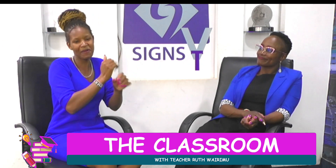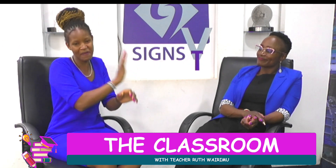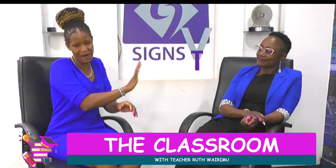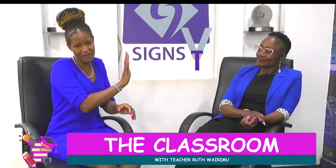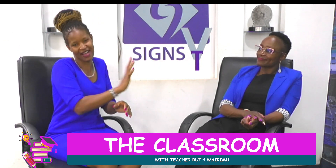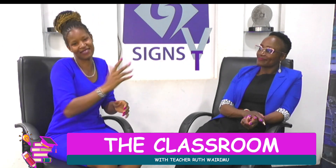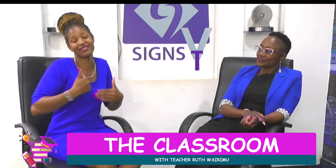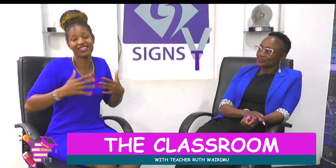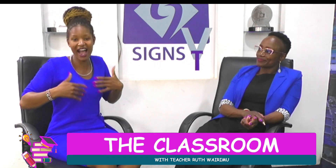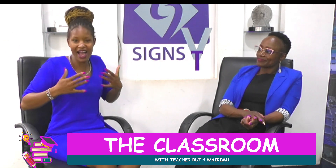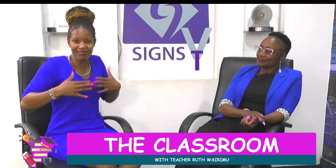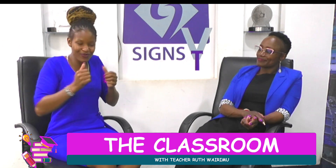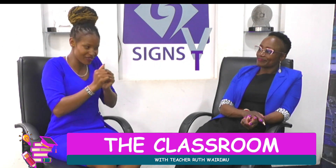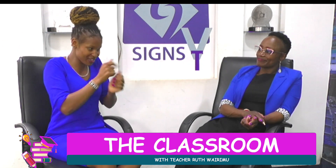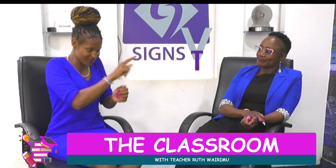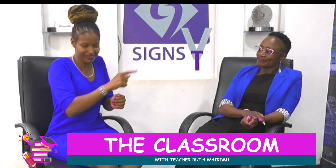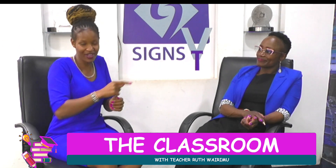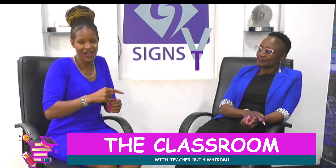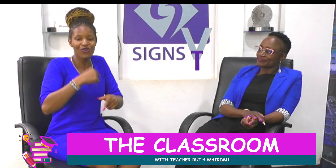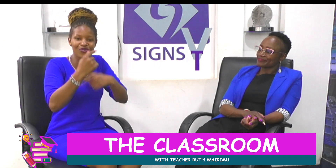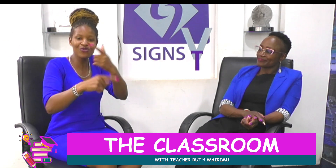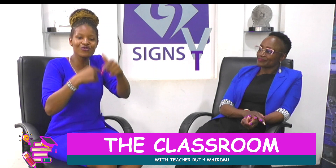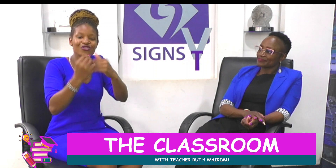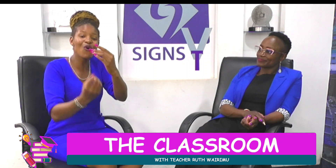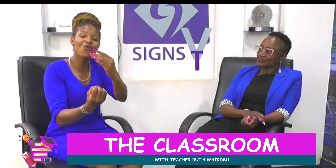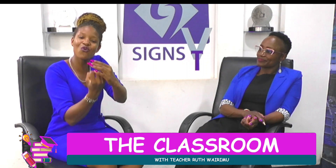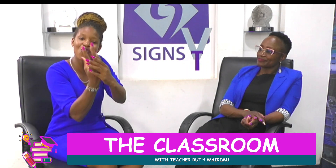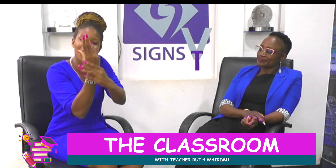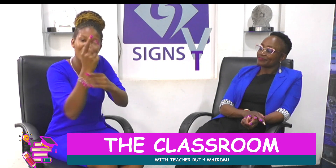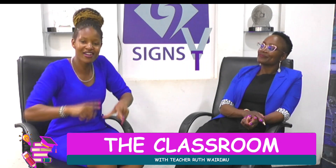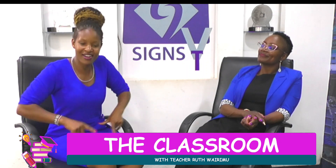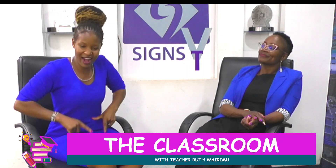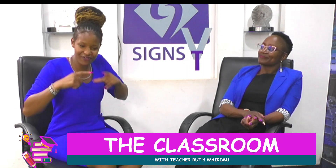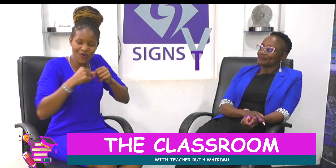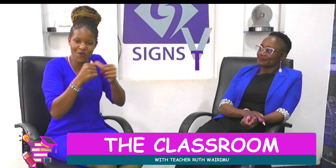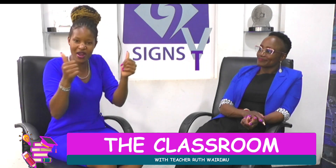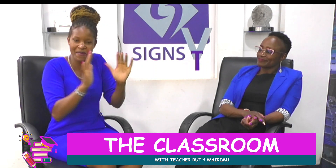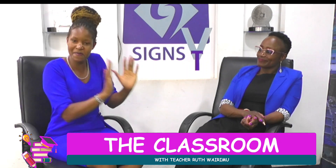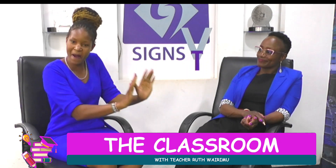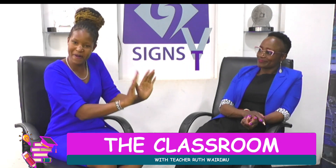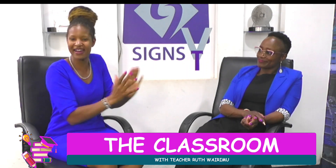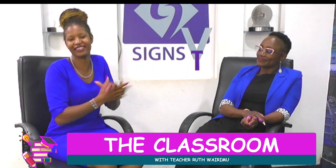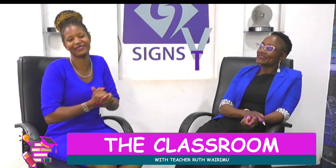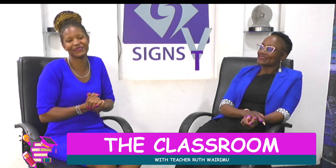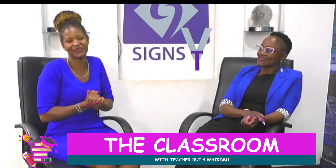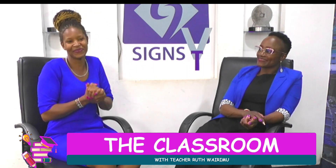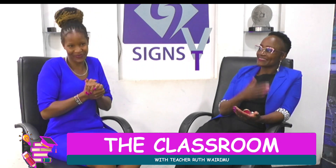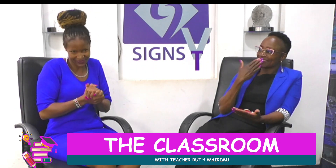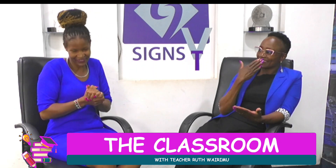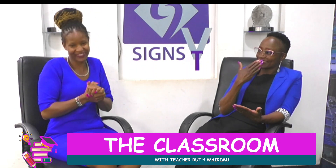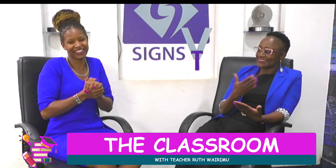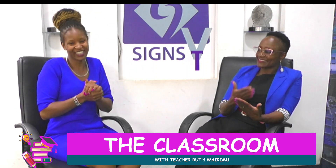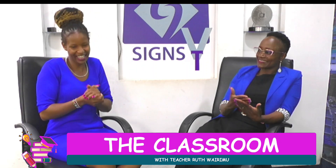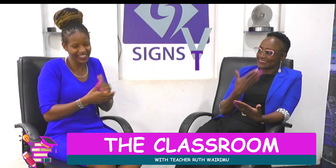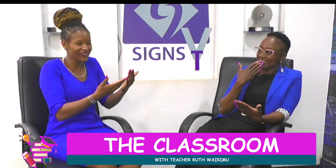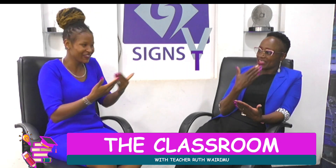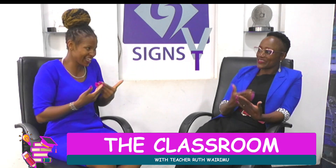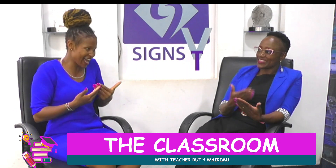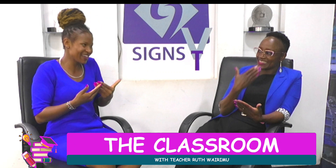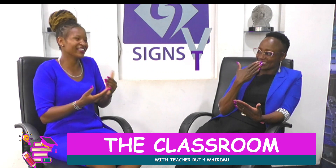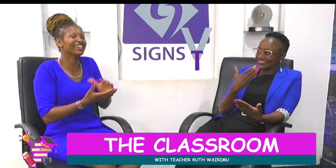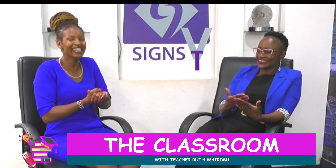public institutions, and the church, and congratulations for the same as well. And I wish you that you continue growing well in your life